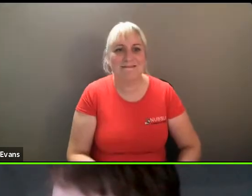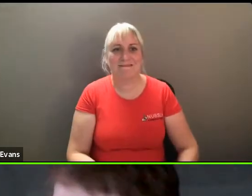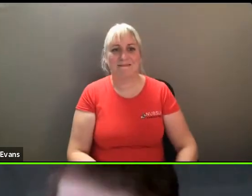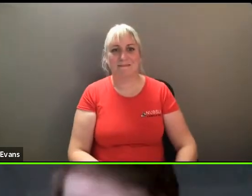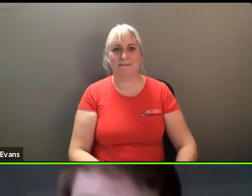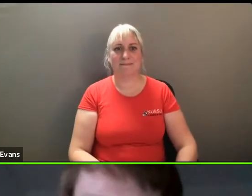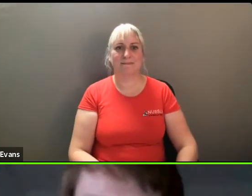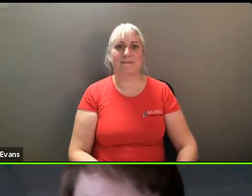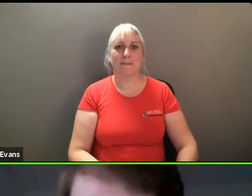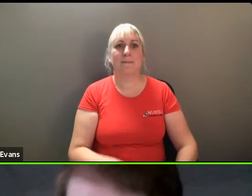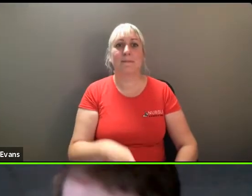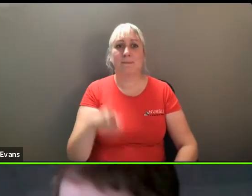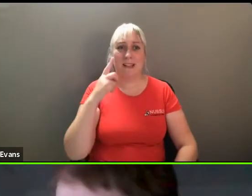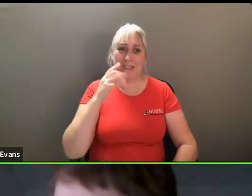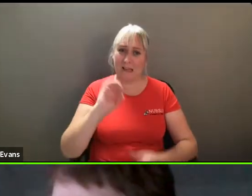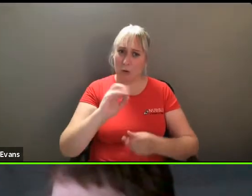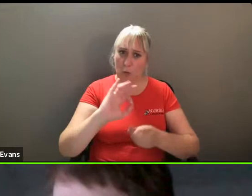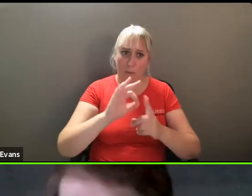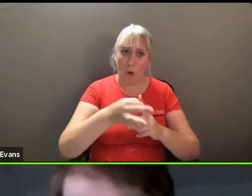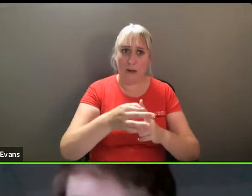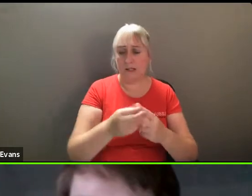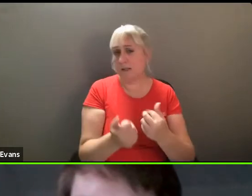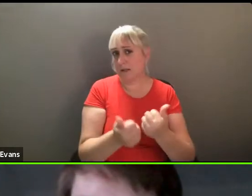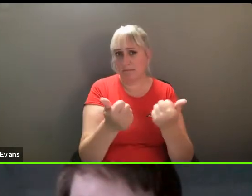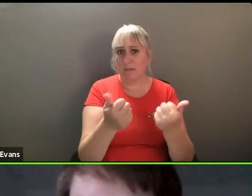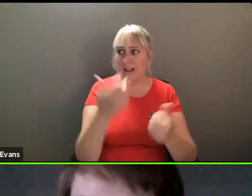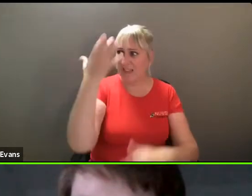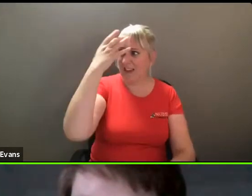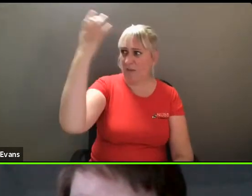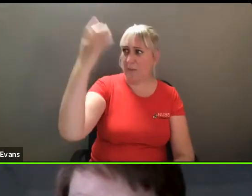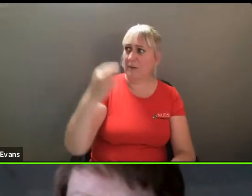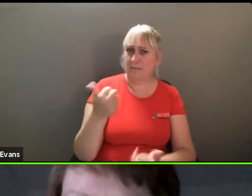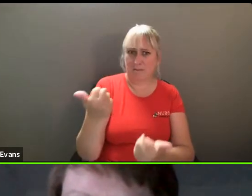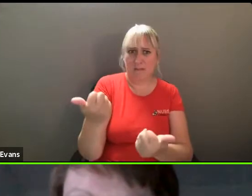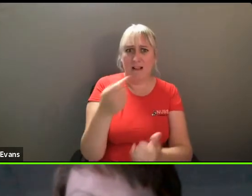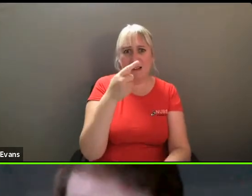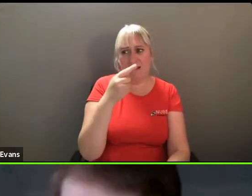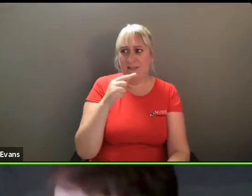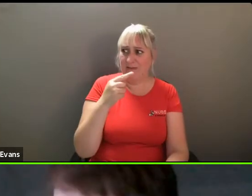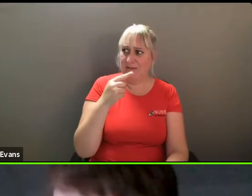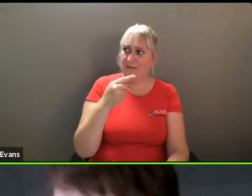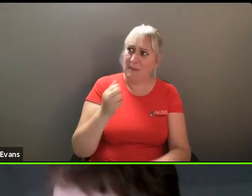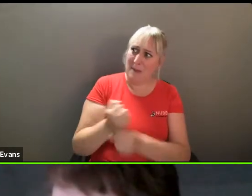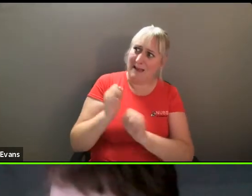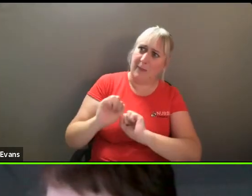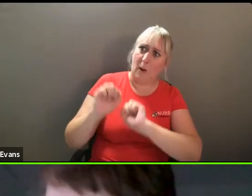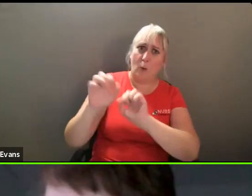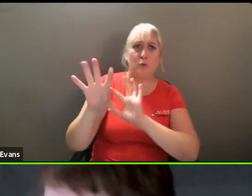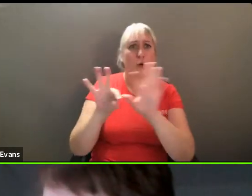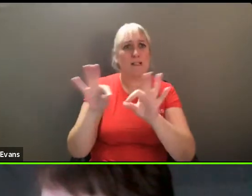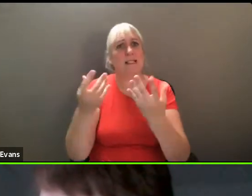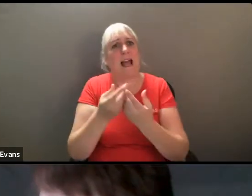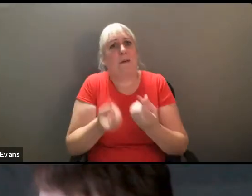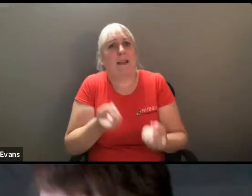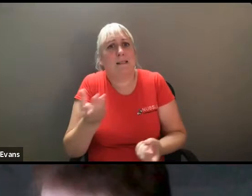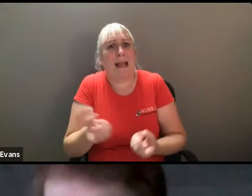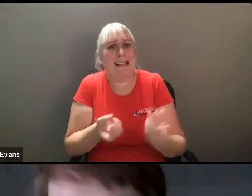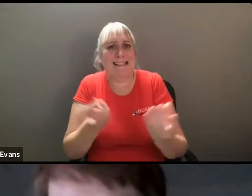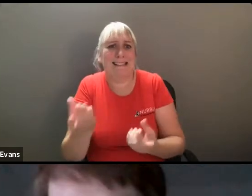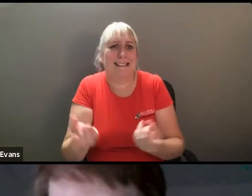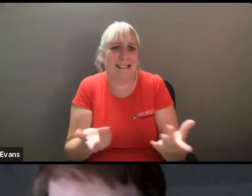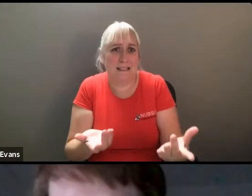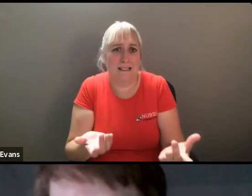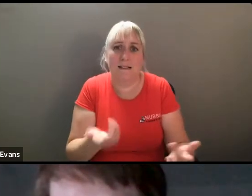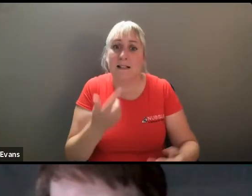Thanks, Mike. But I think the point you've made there about government making choices about how it spends. Yeah, that's it. I mean, there's